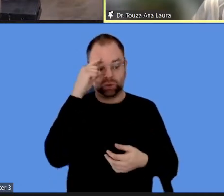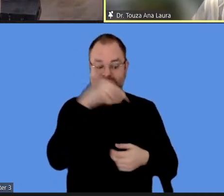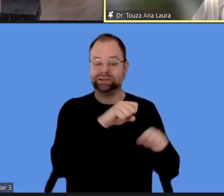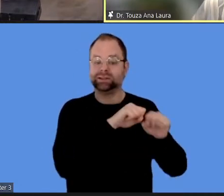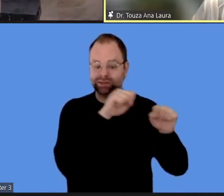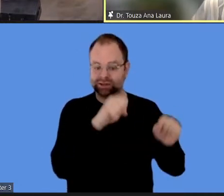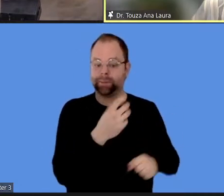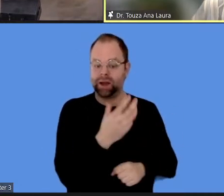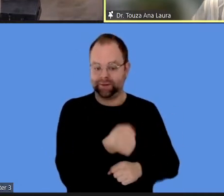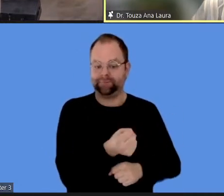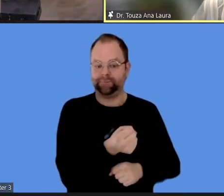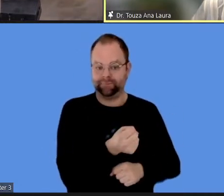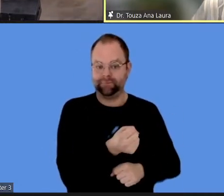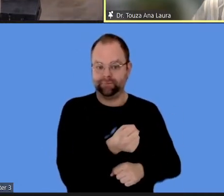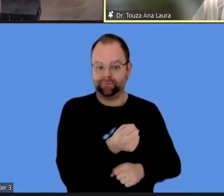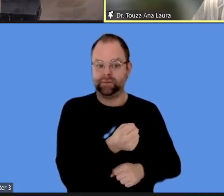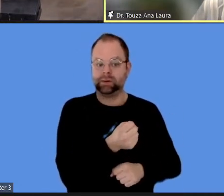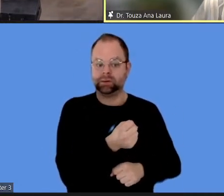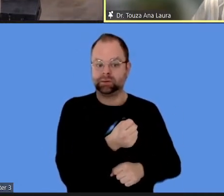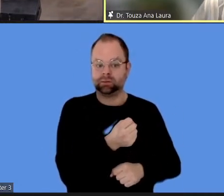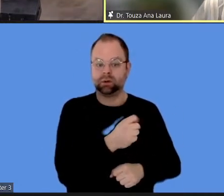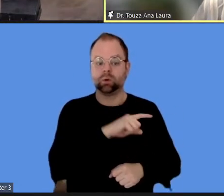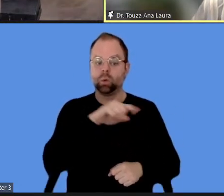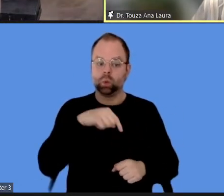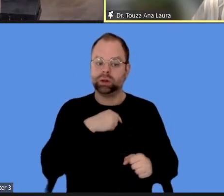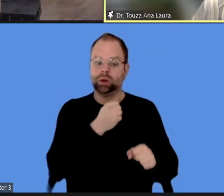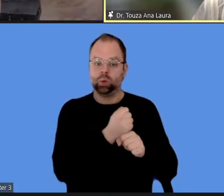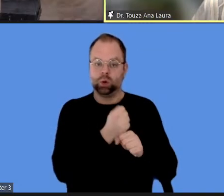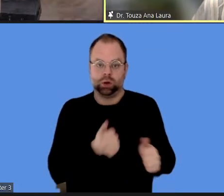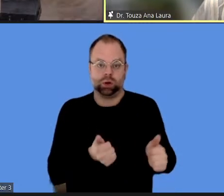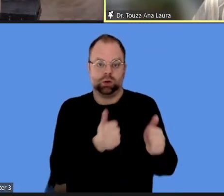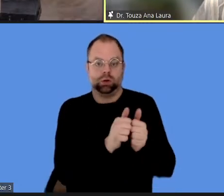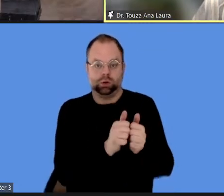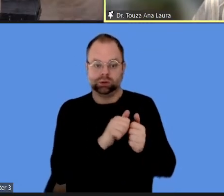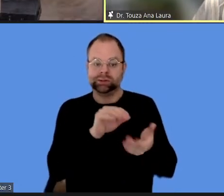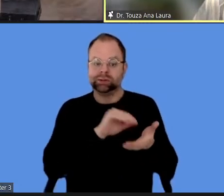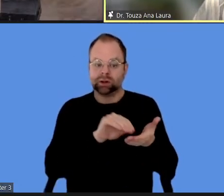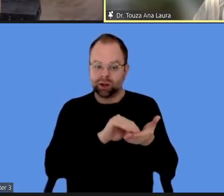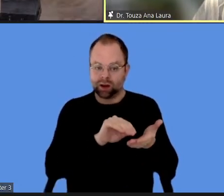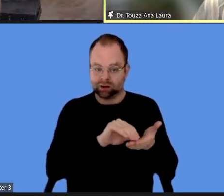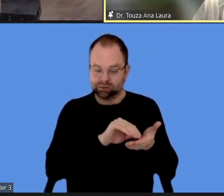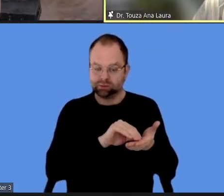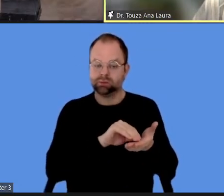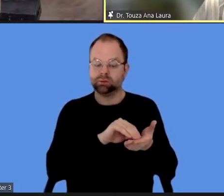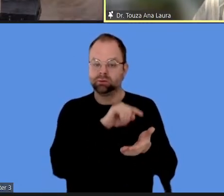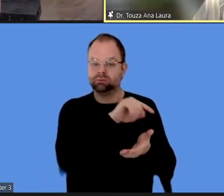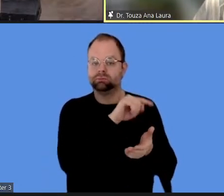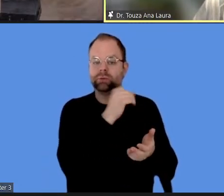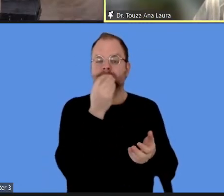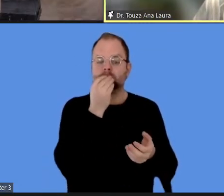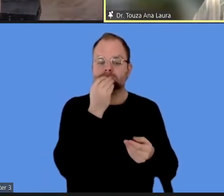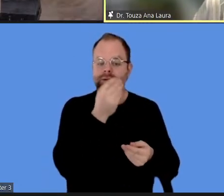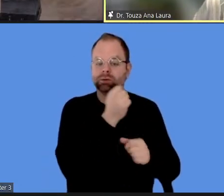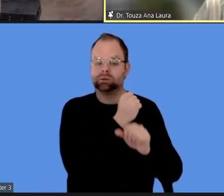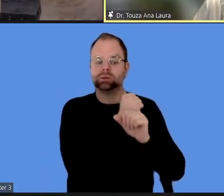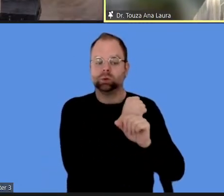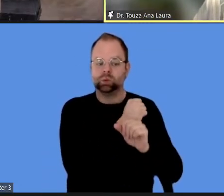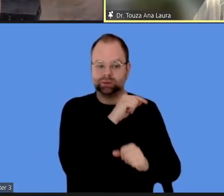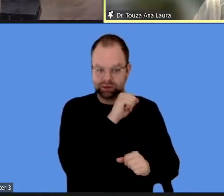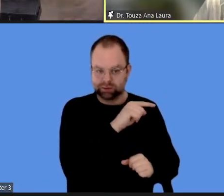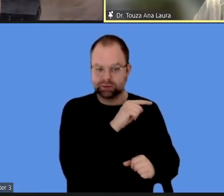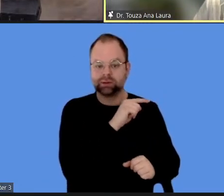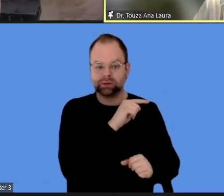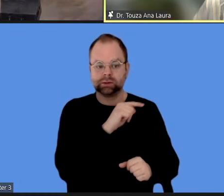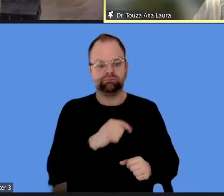resources, but also the partnerships required to put in place, in a very challenging context,